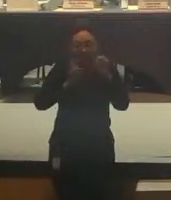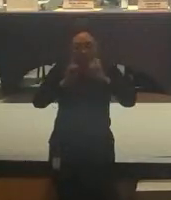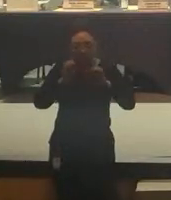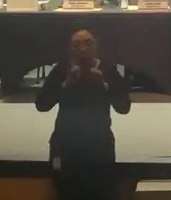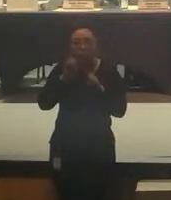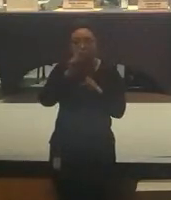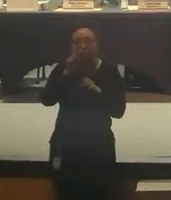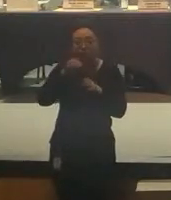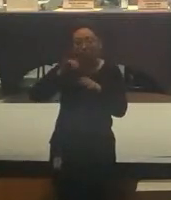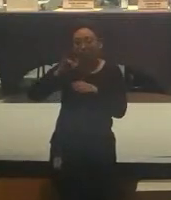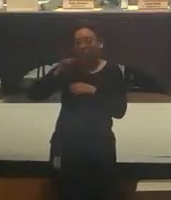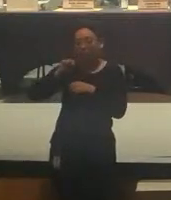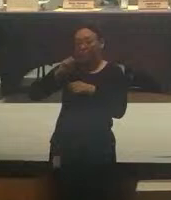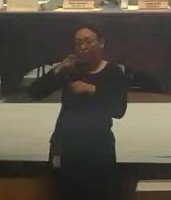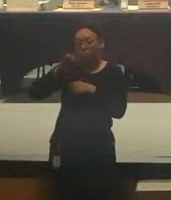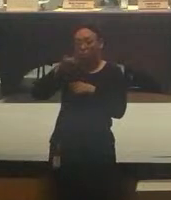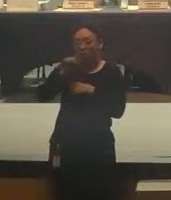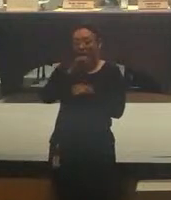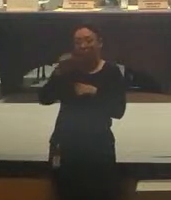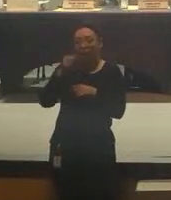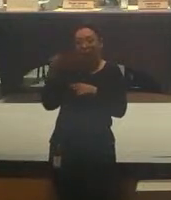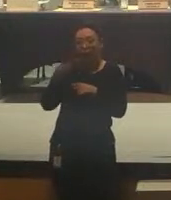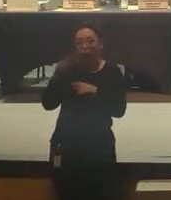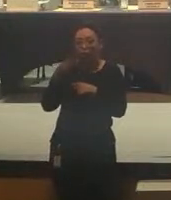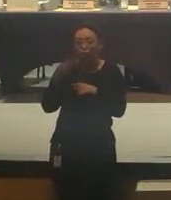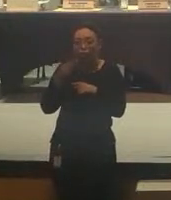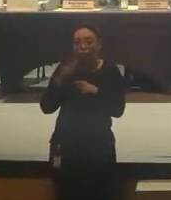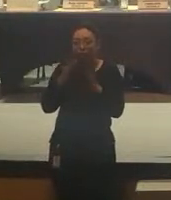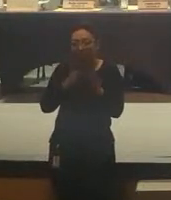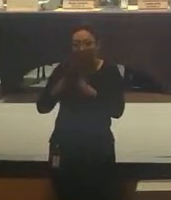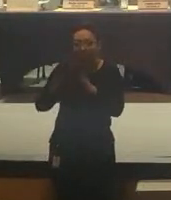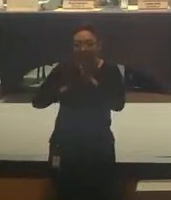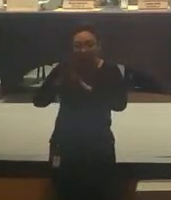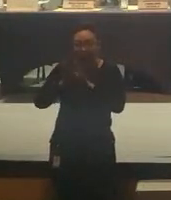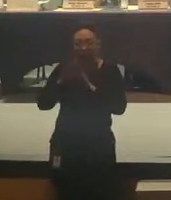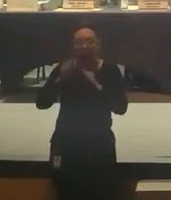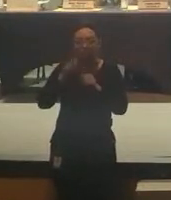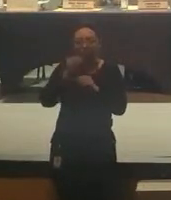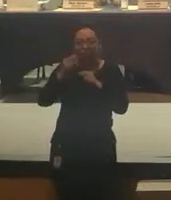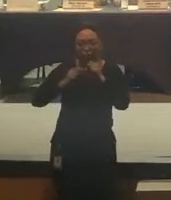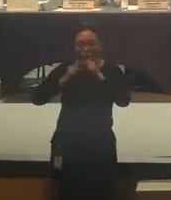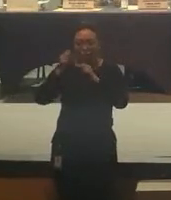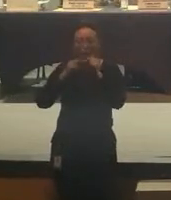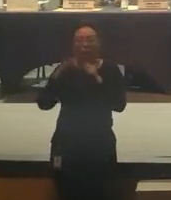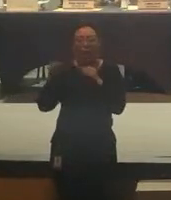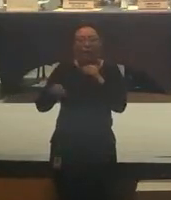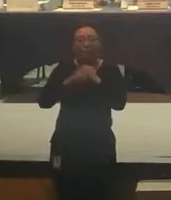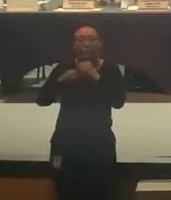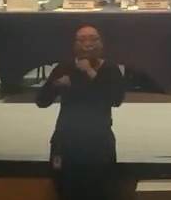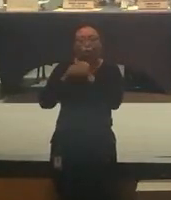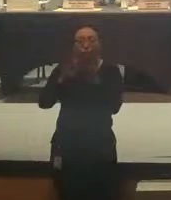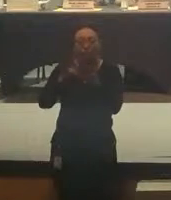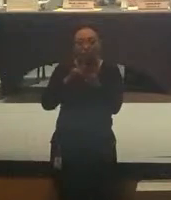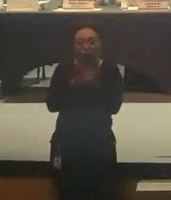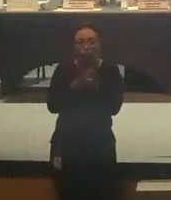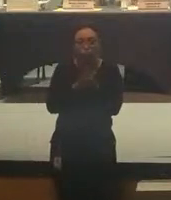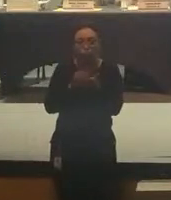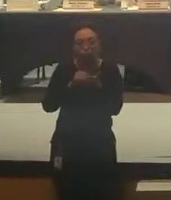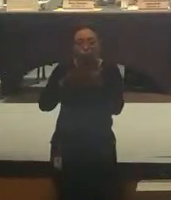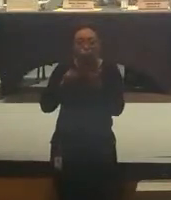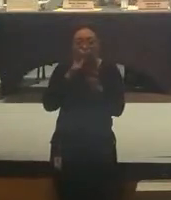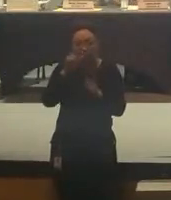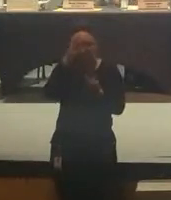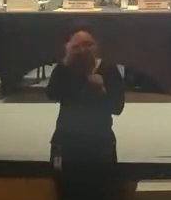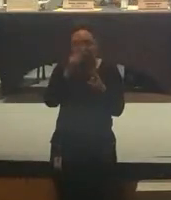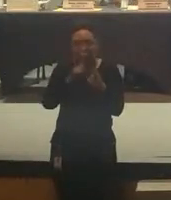West Henderson master plan developments under construction and the number of additional middle school students these are expected to